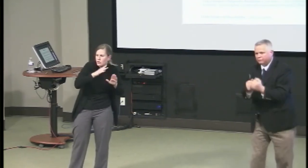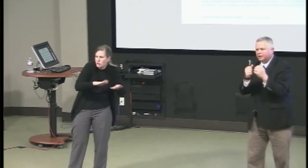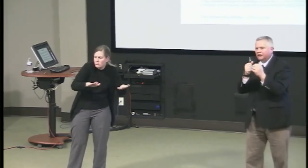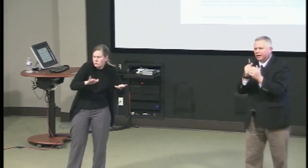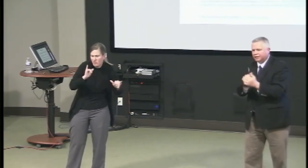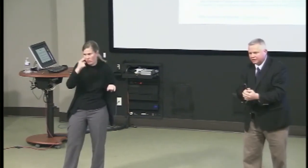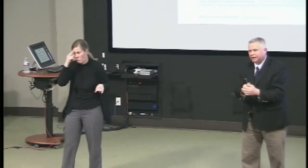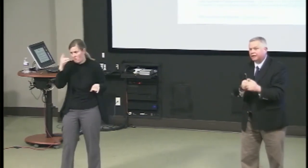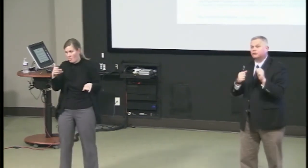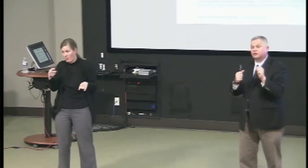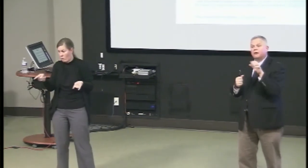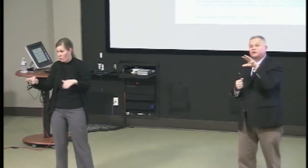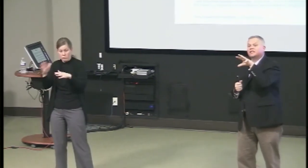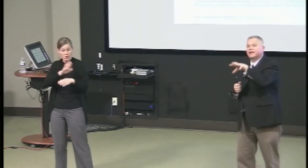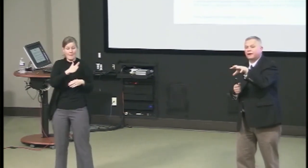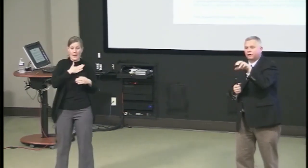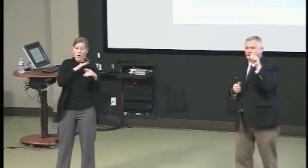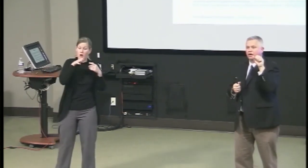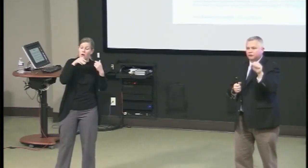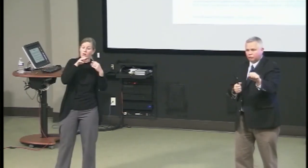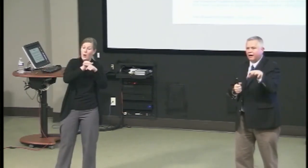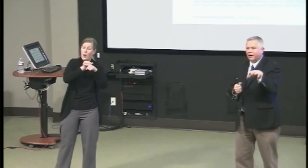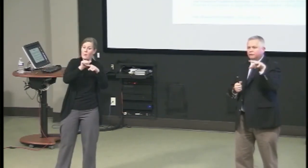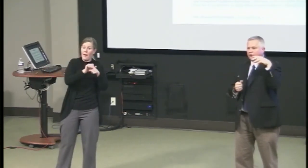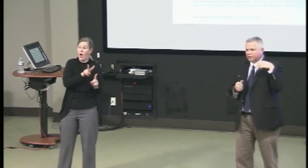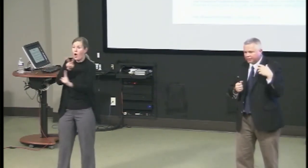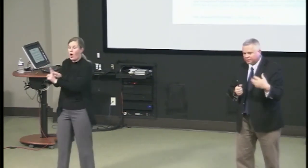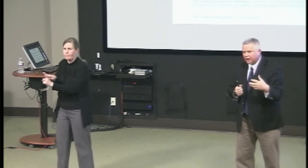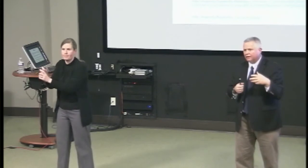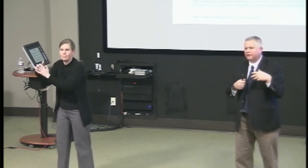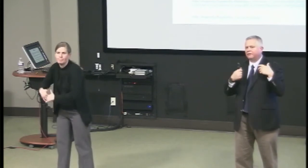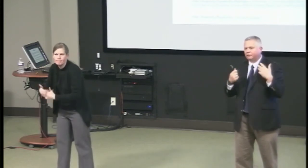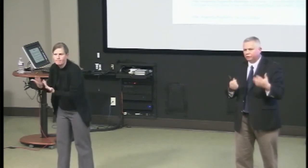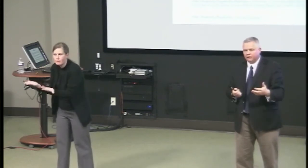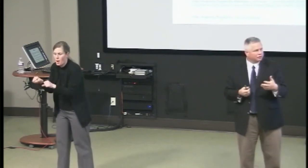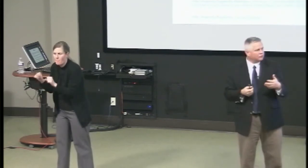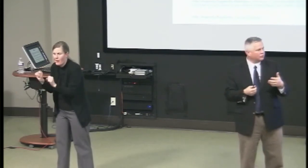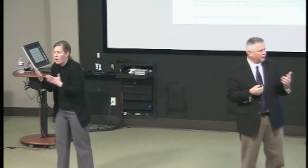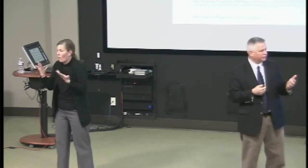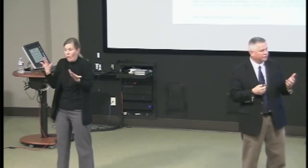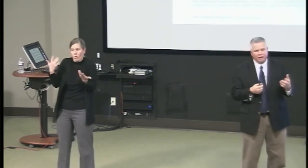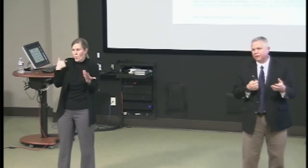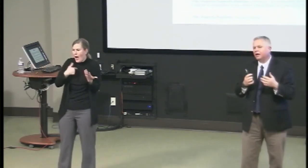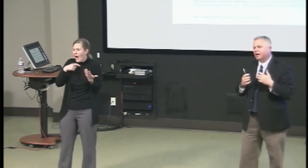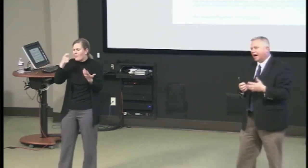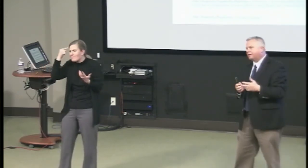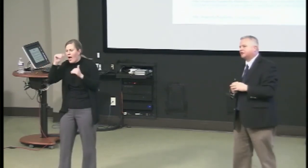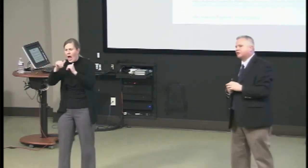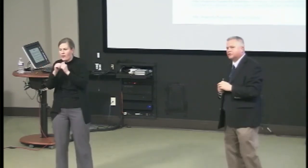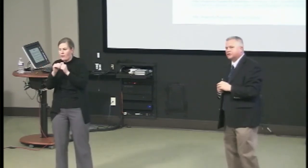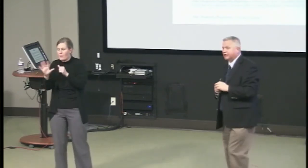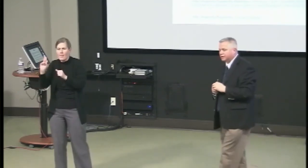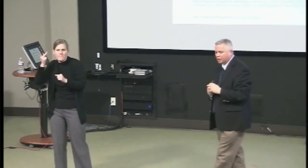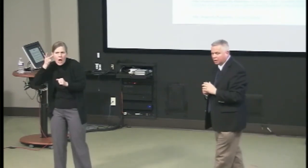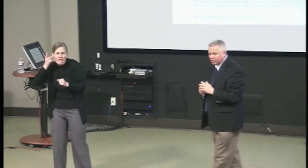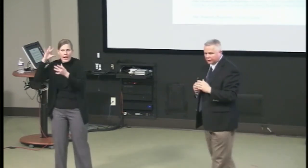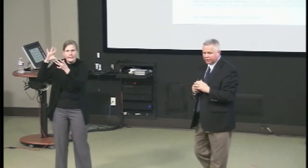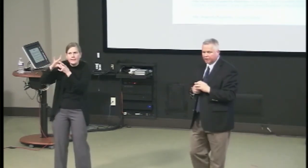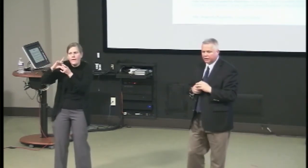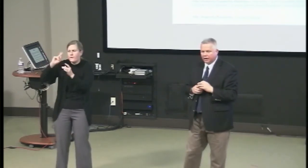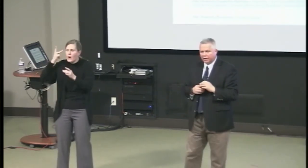to ground and consolidate. It talks about using language to ground and consolidate phonological awareness development. How this occurs